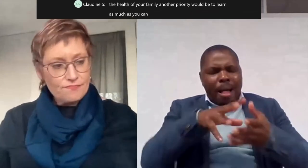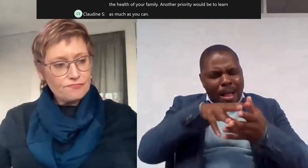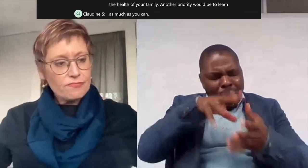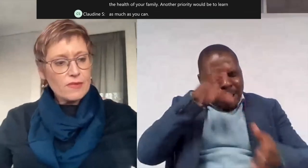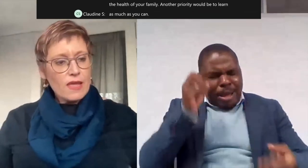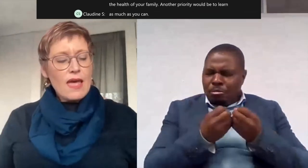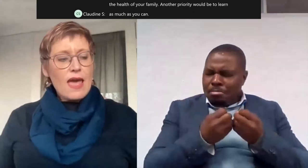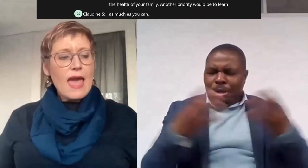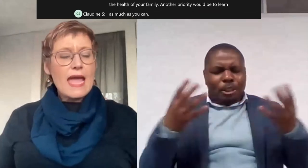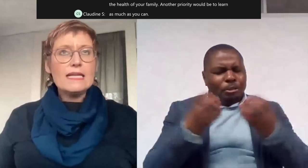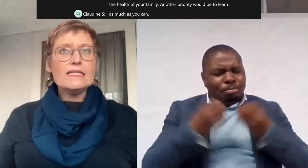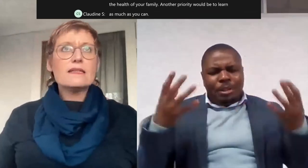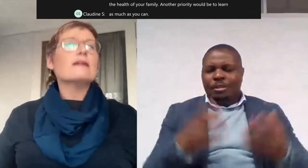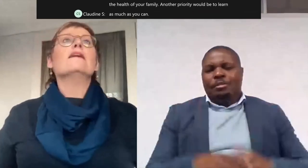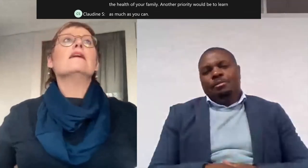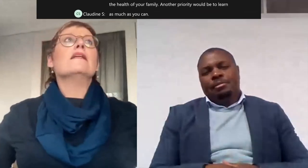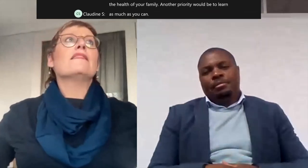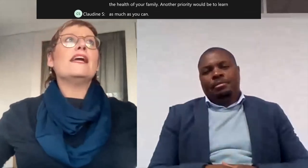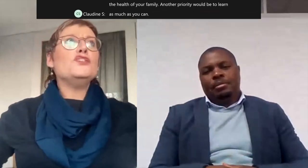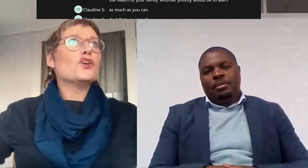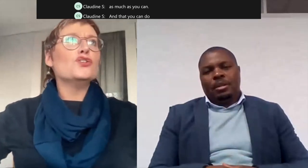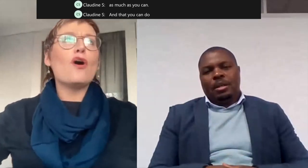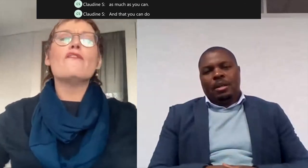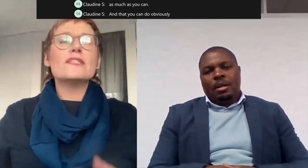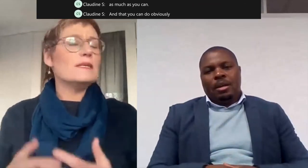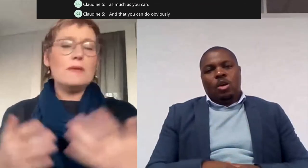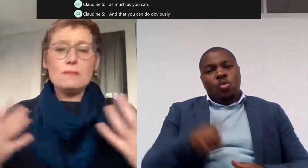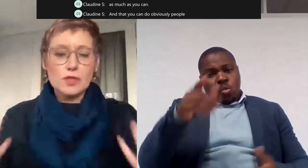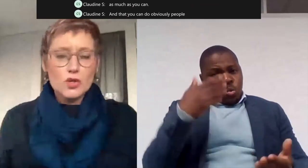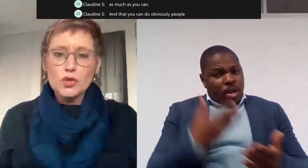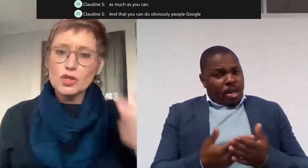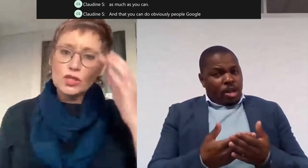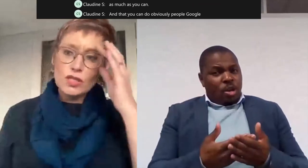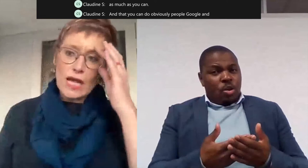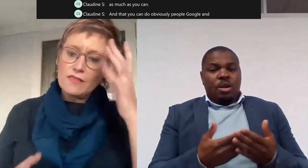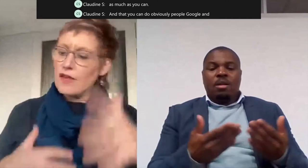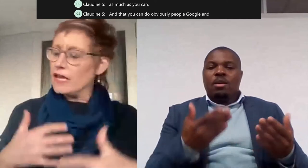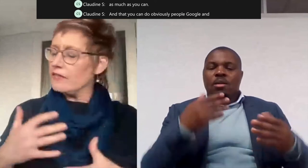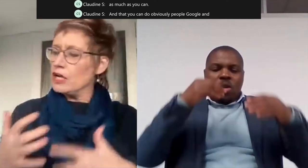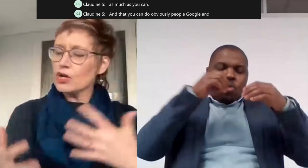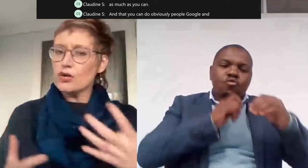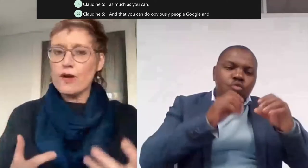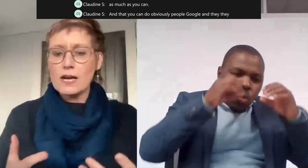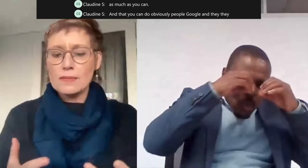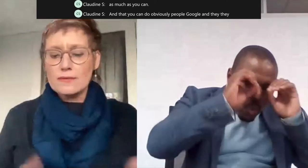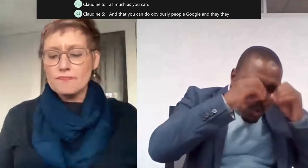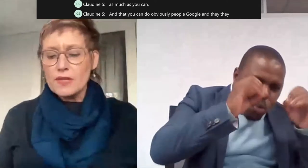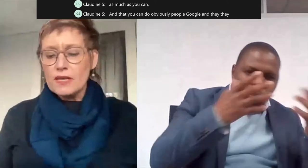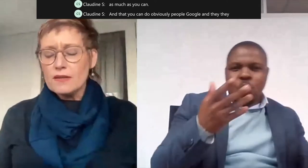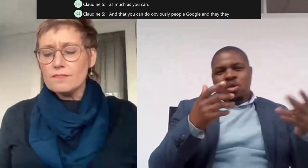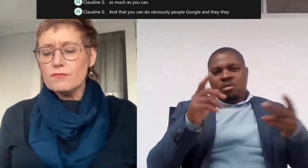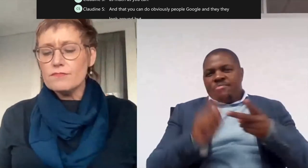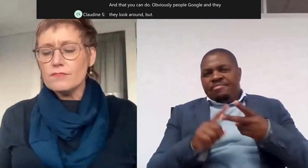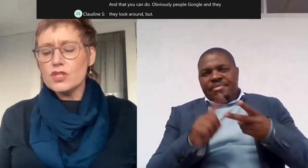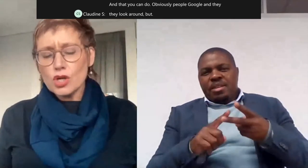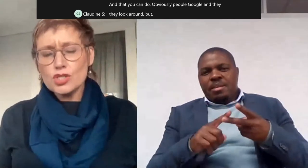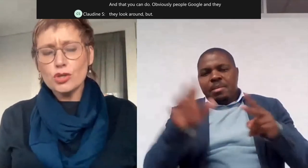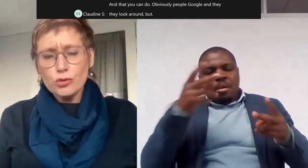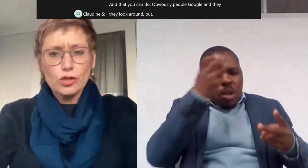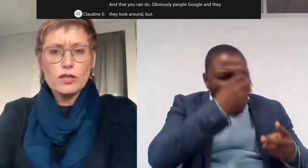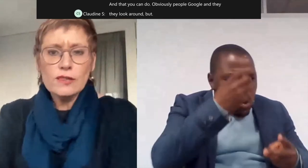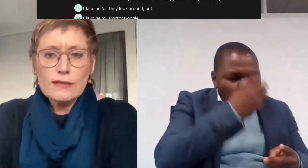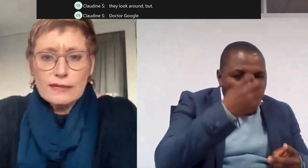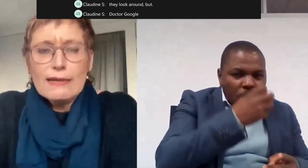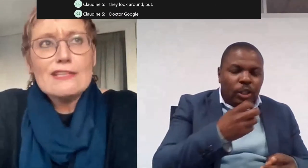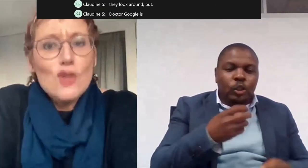can. And that you can do, obviously, people Google and they look around, but